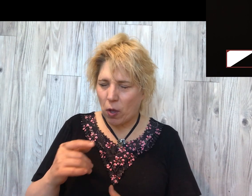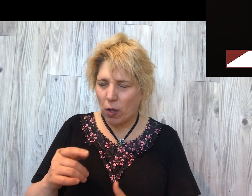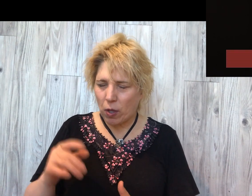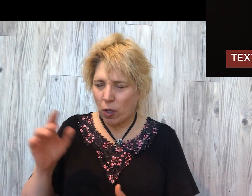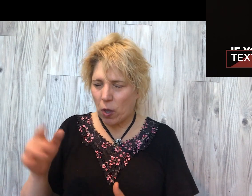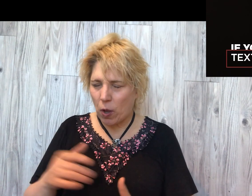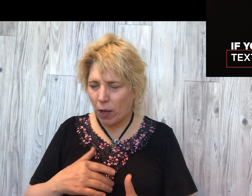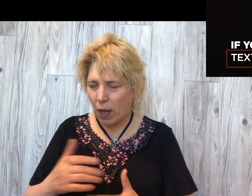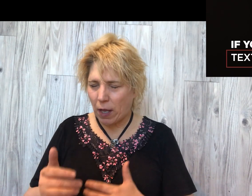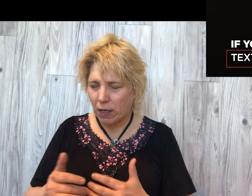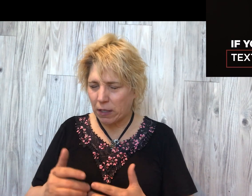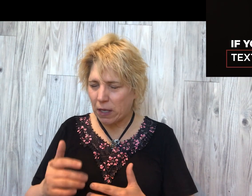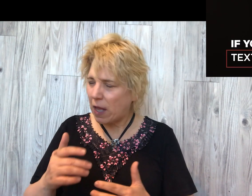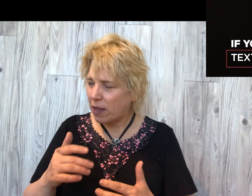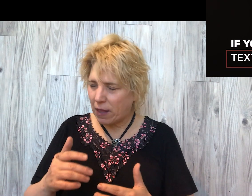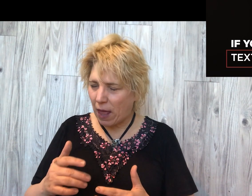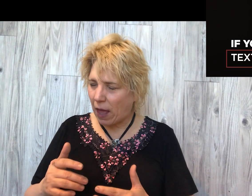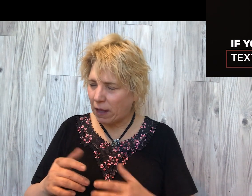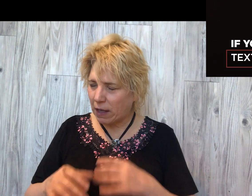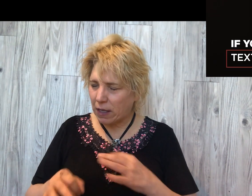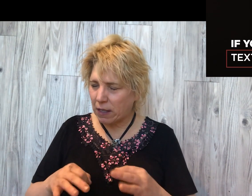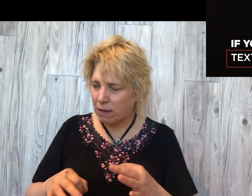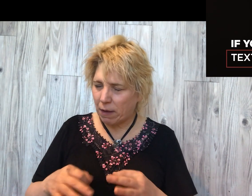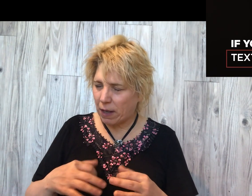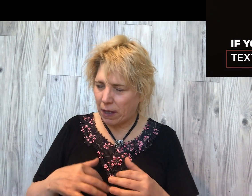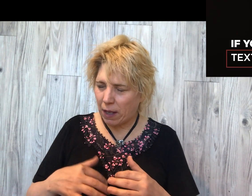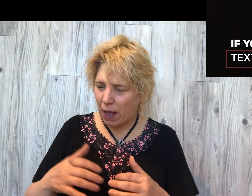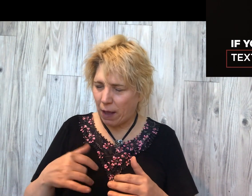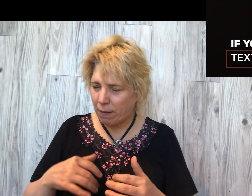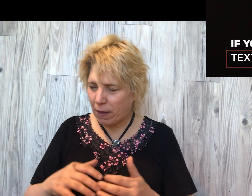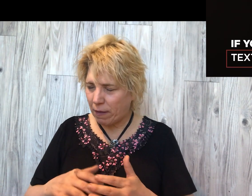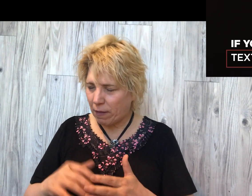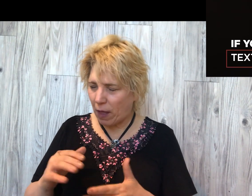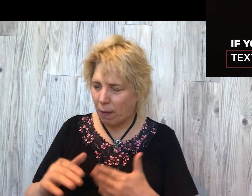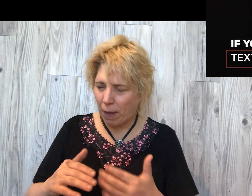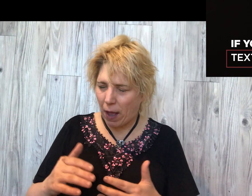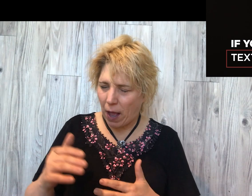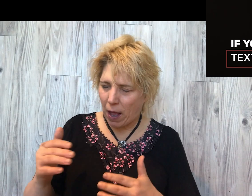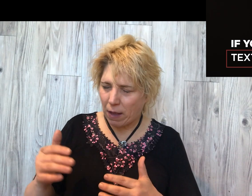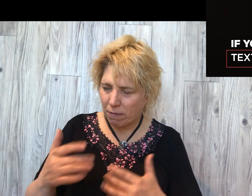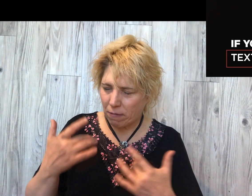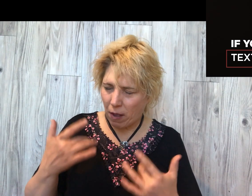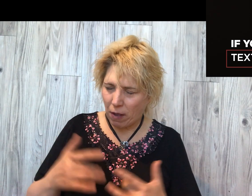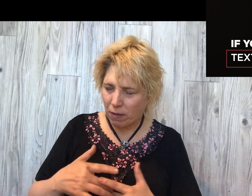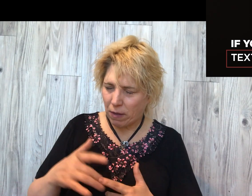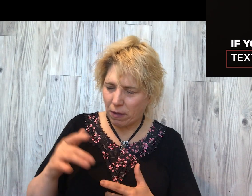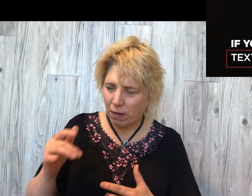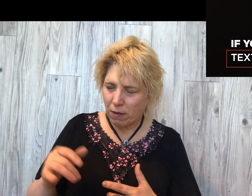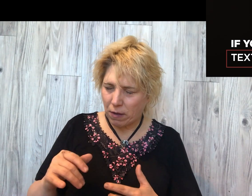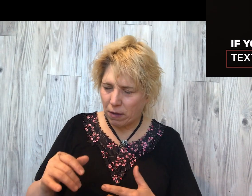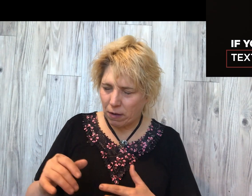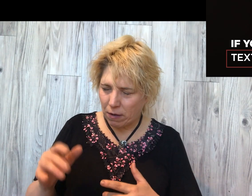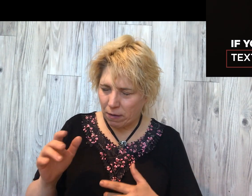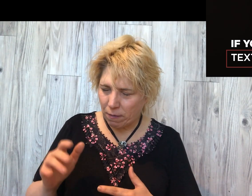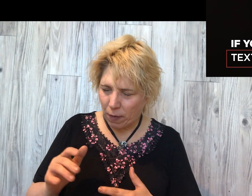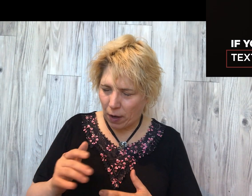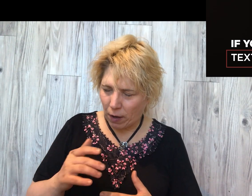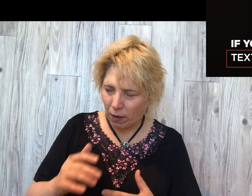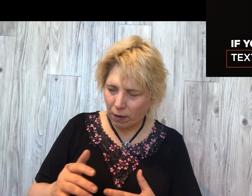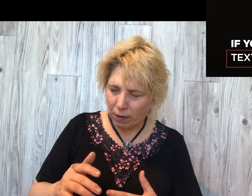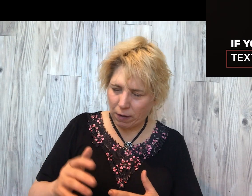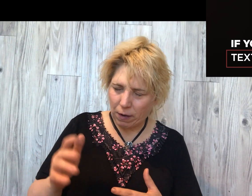your kindness that justifies me. I believe with all my heart that this is a prayer you will hear and